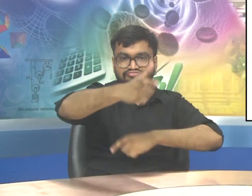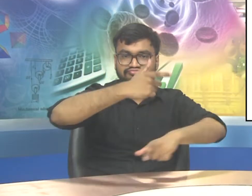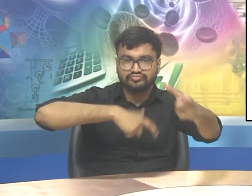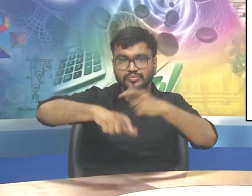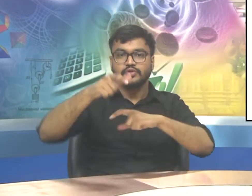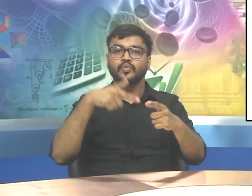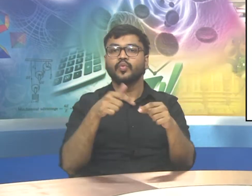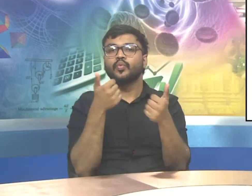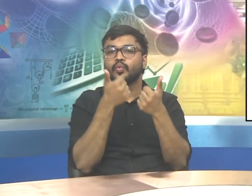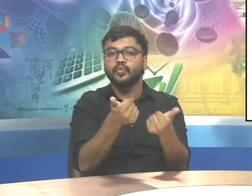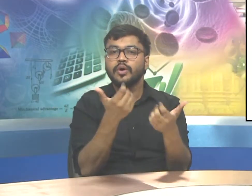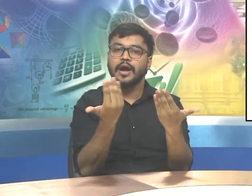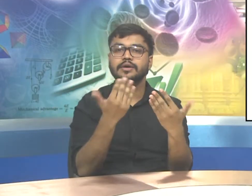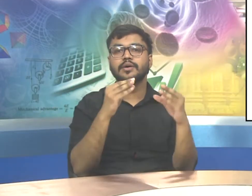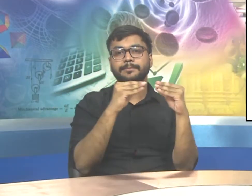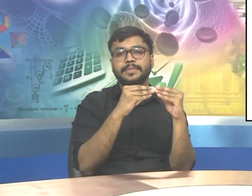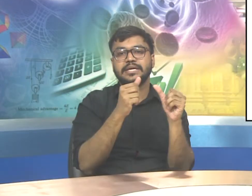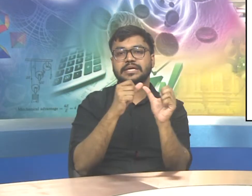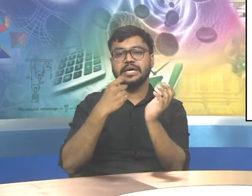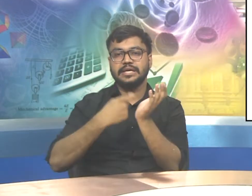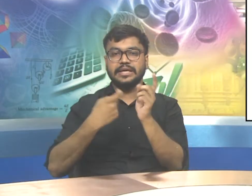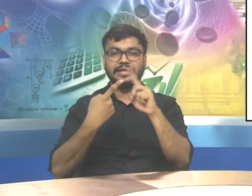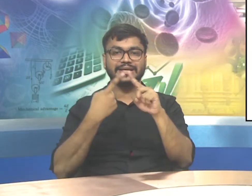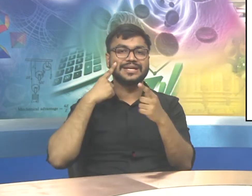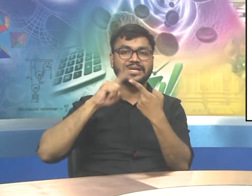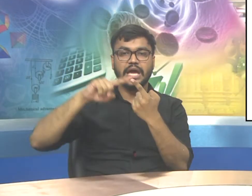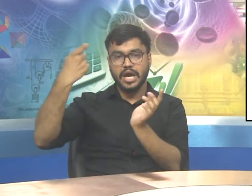People exchange goods through barter.